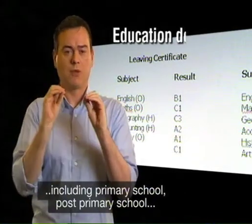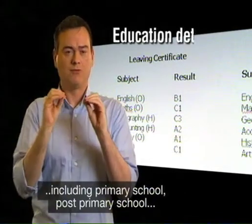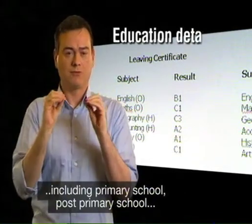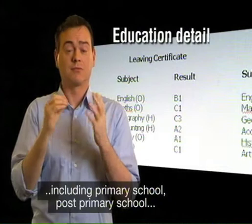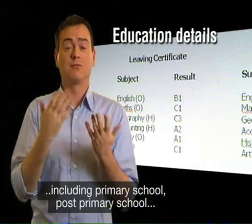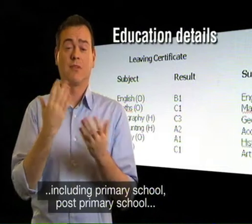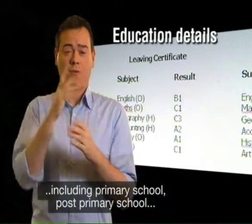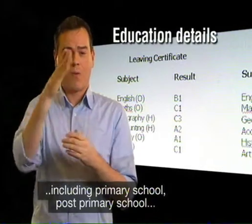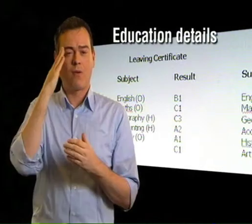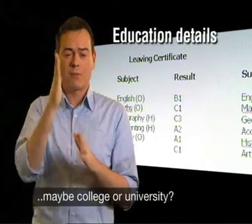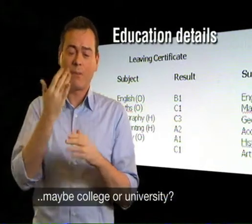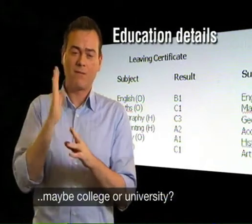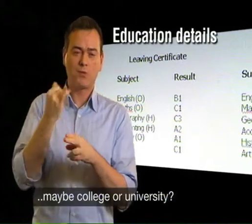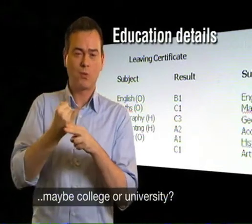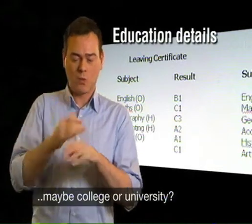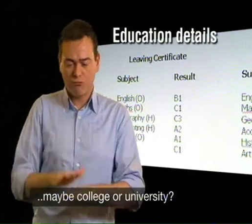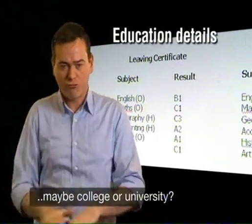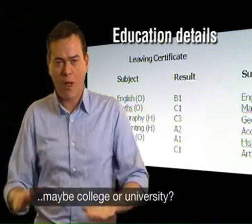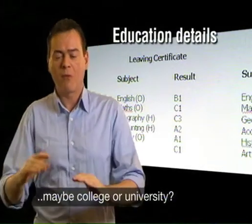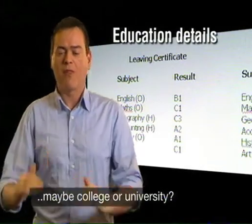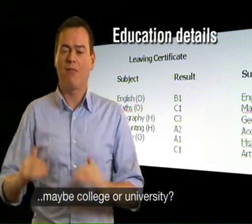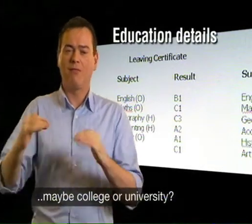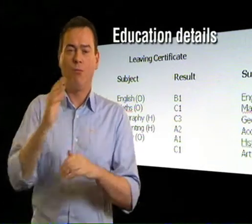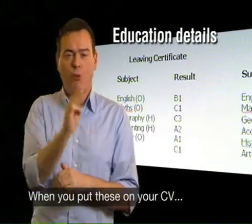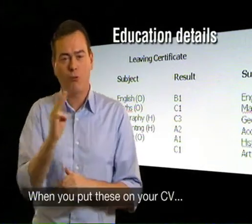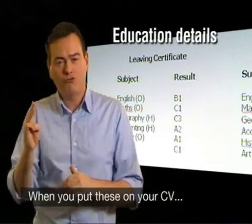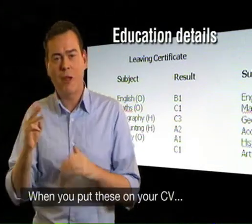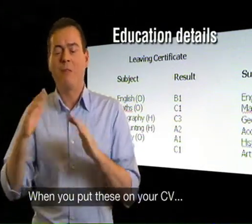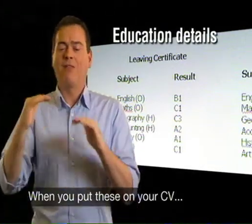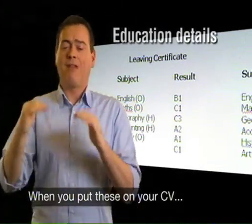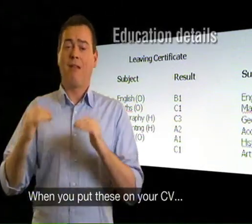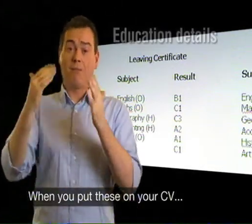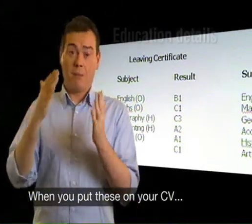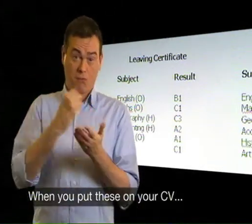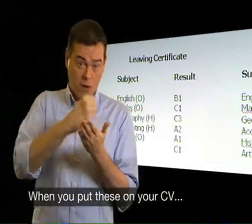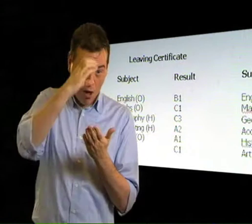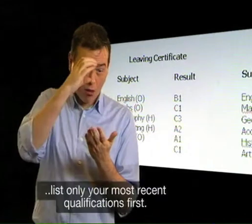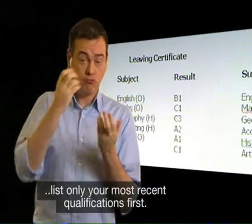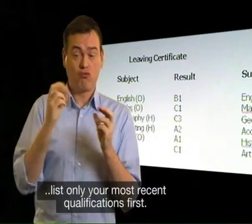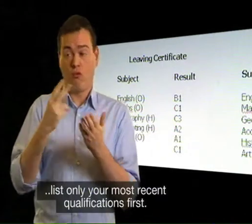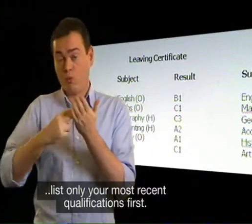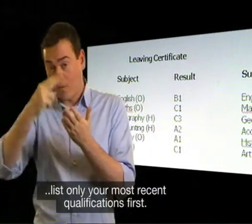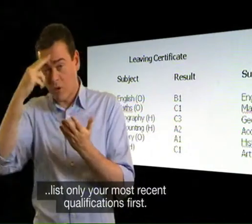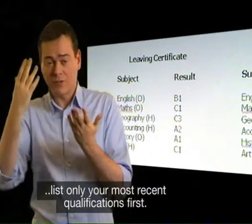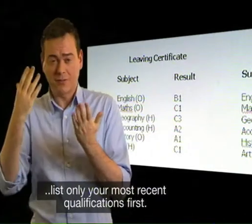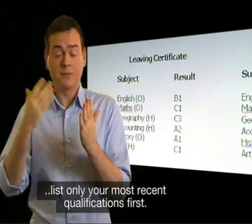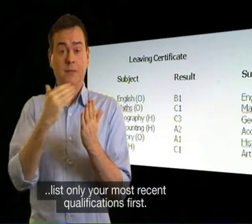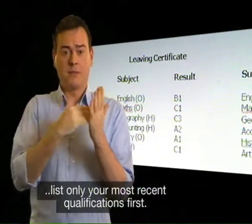post-primary school, maybe college or university. When you put these on your CV, list only your most recent